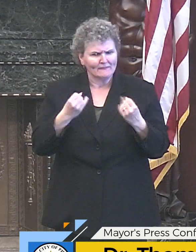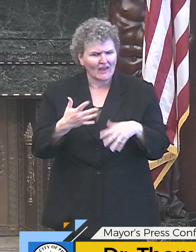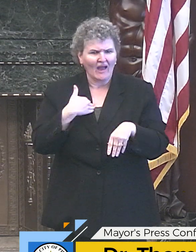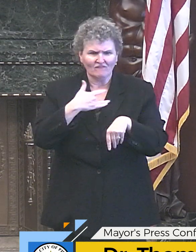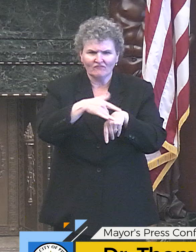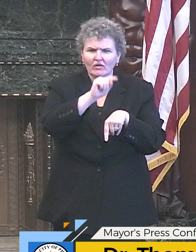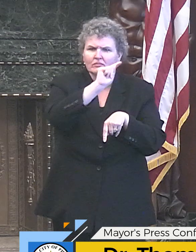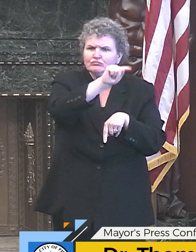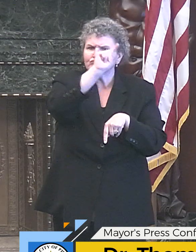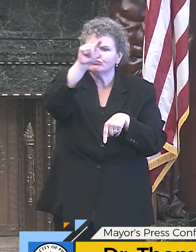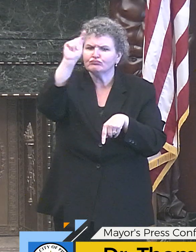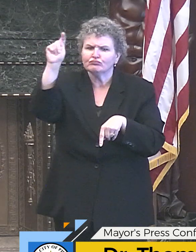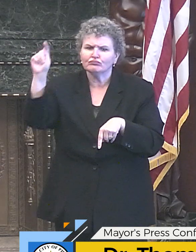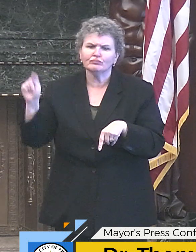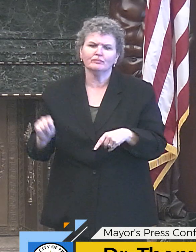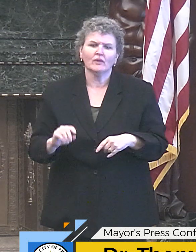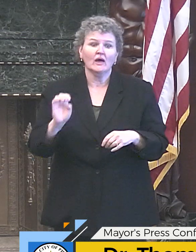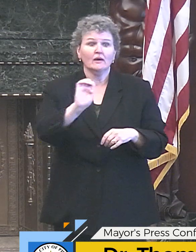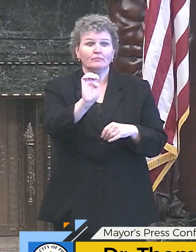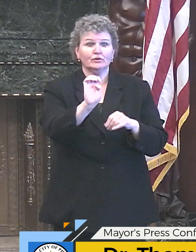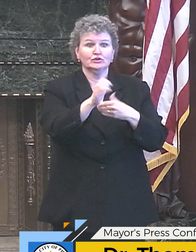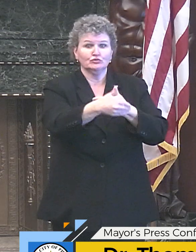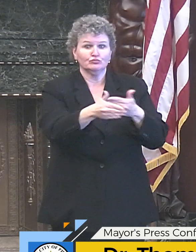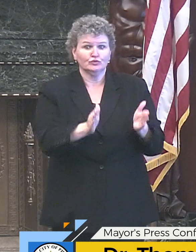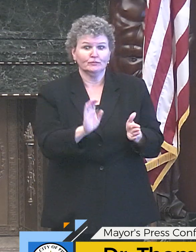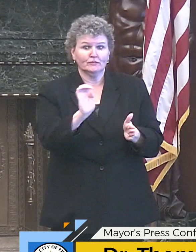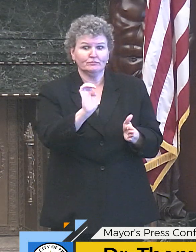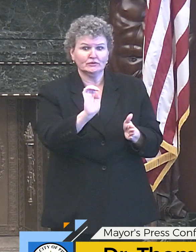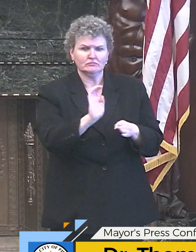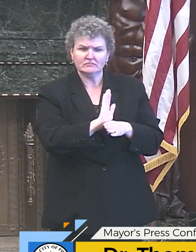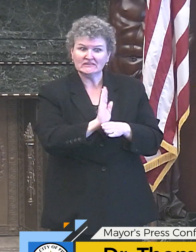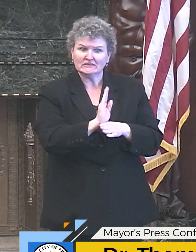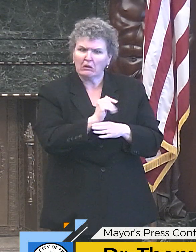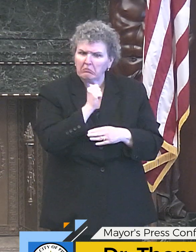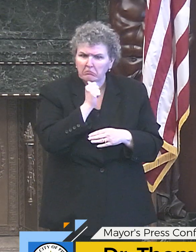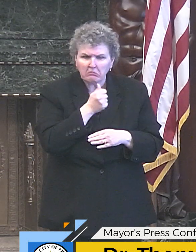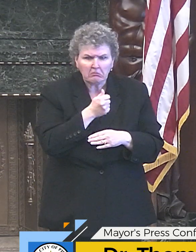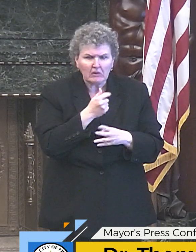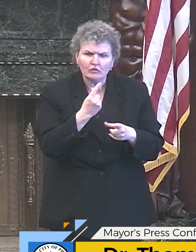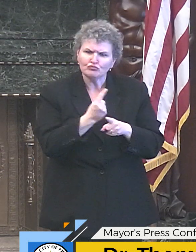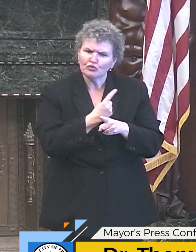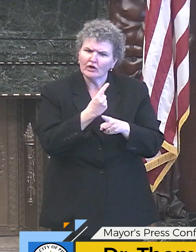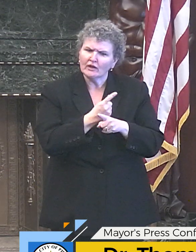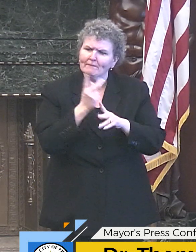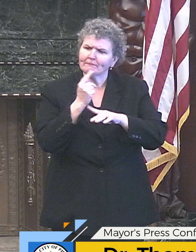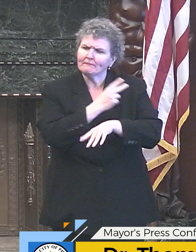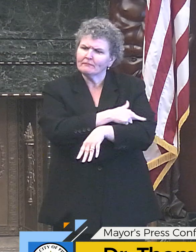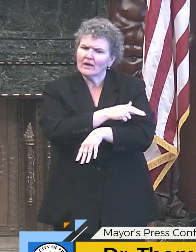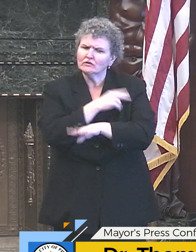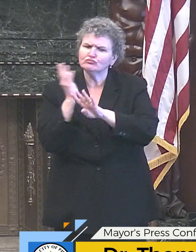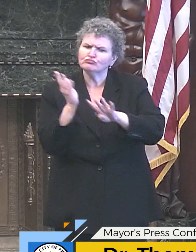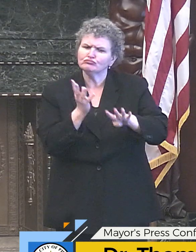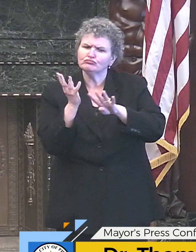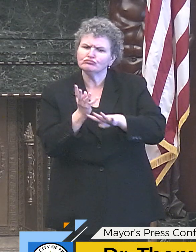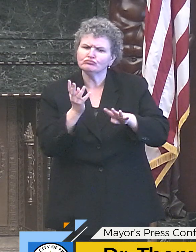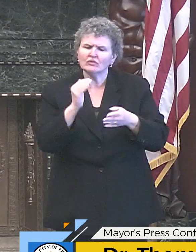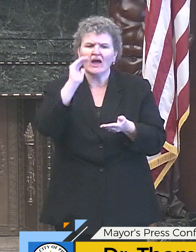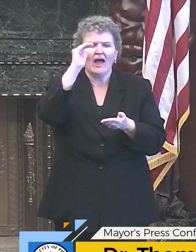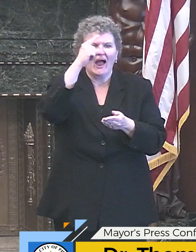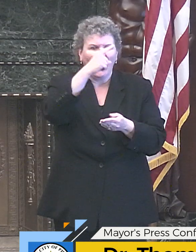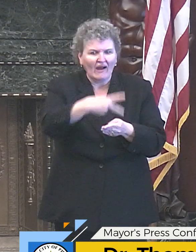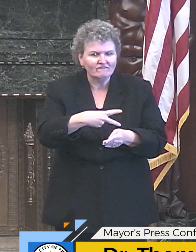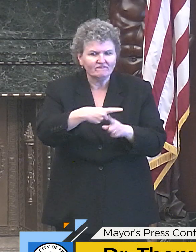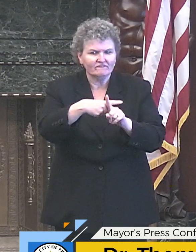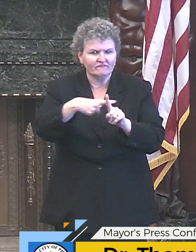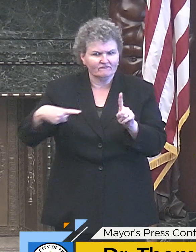emergency departments are not busy at the moment. They're seeing about half of the number of patients that they see under ordinary times. So again, we have plenty